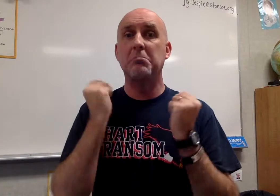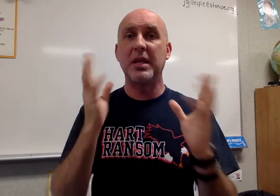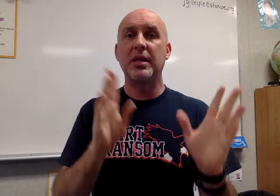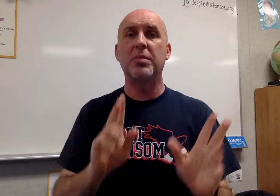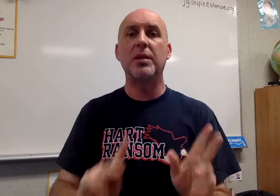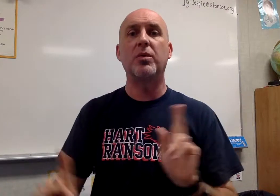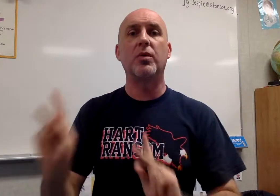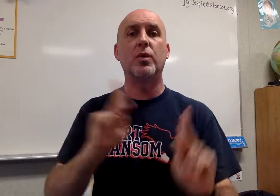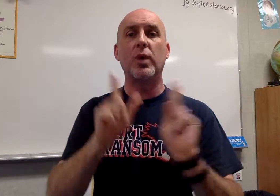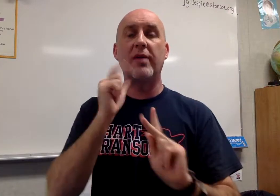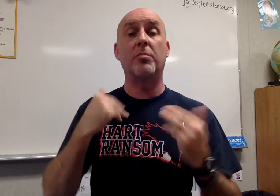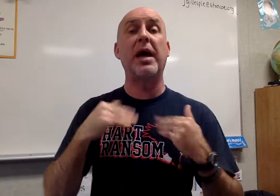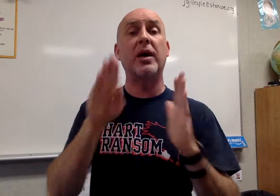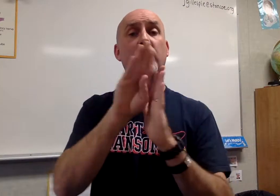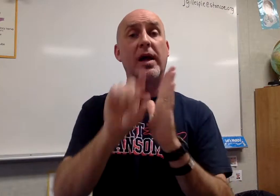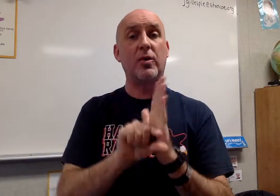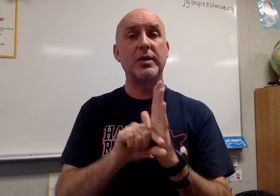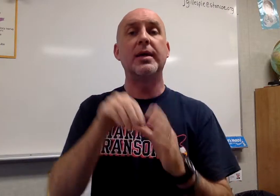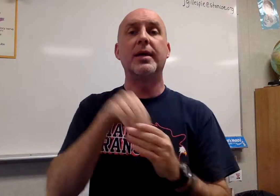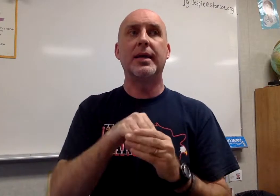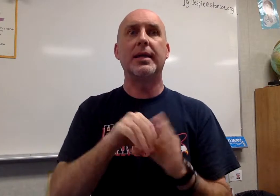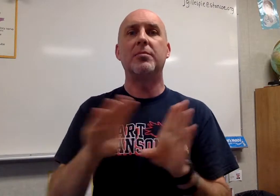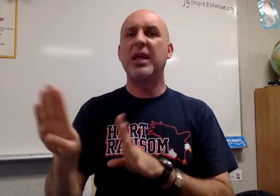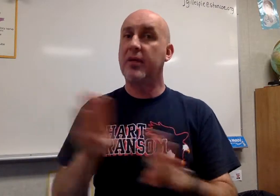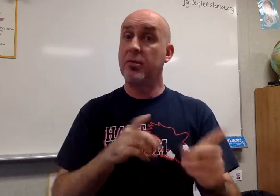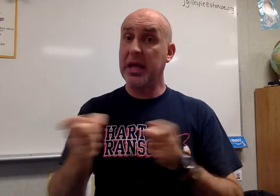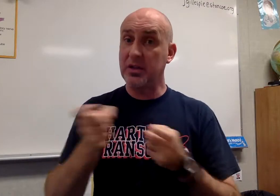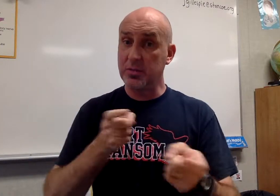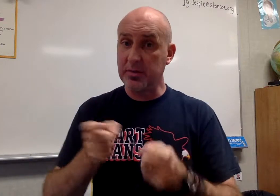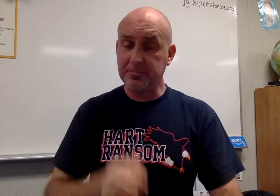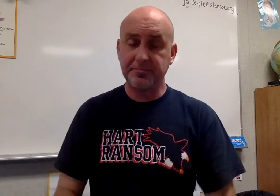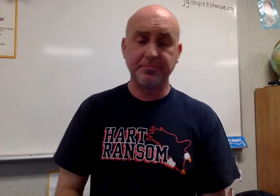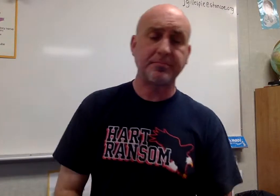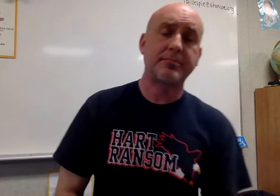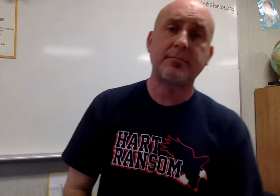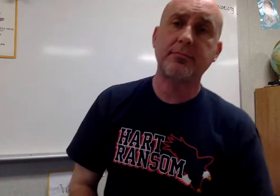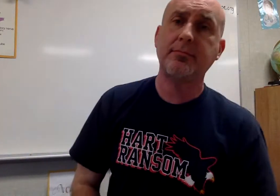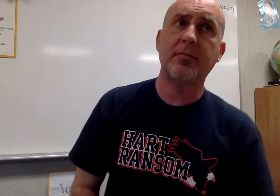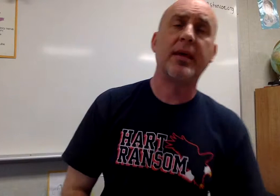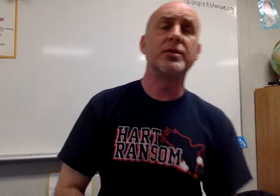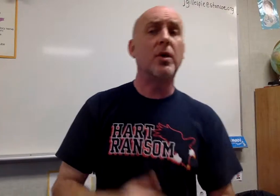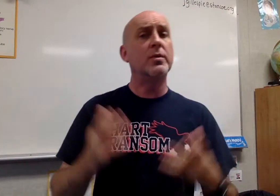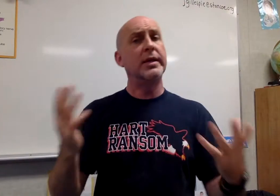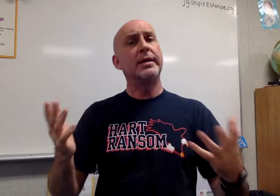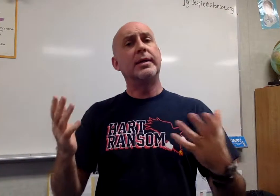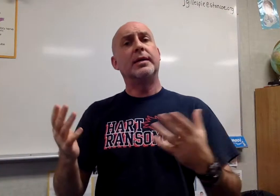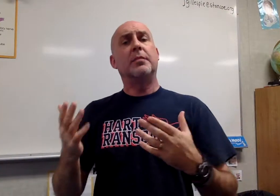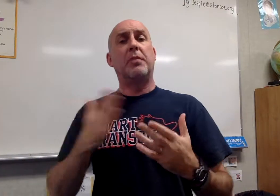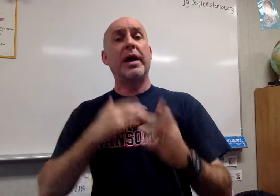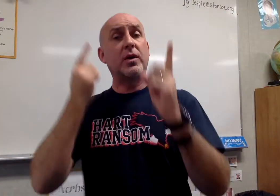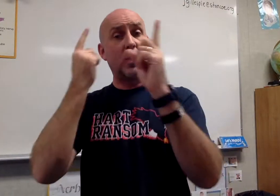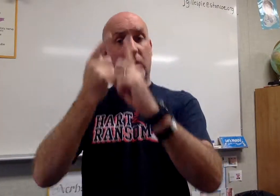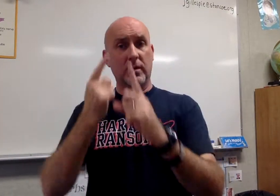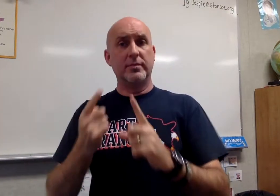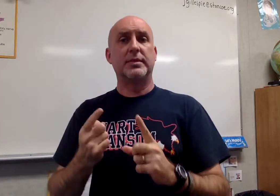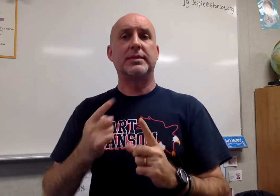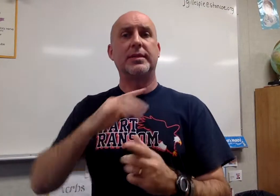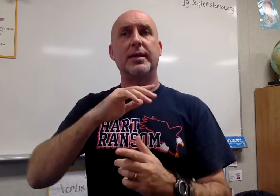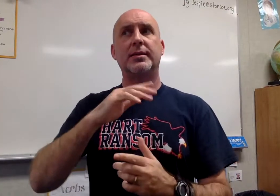many people who have a background in behavior management. So my goal is to take